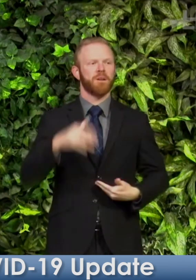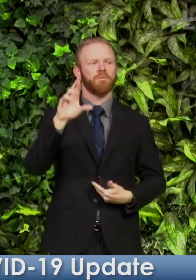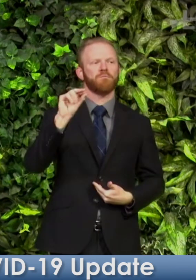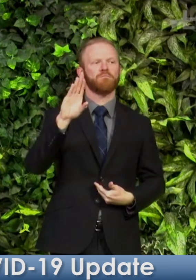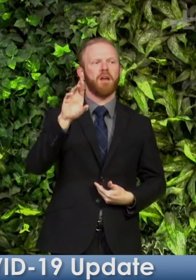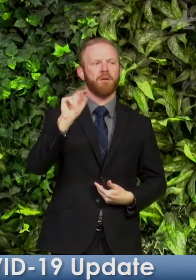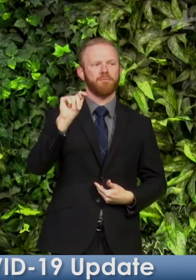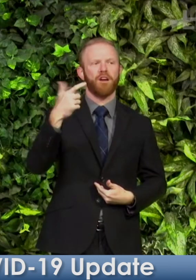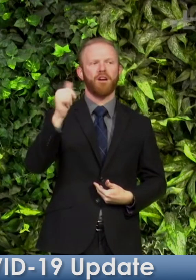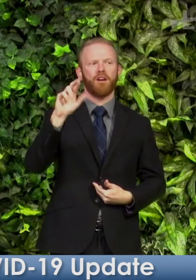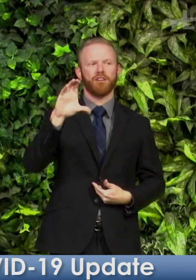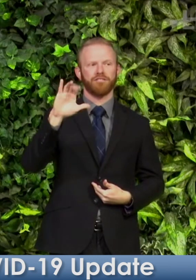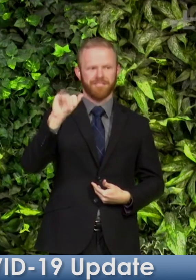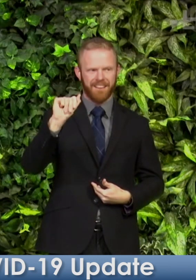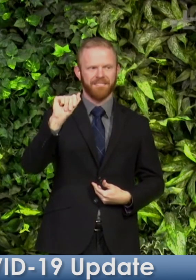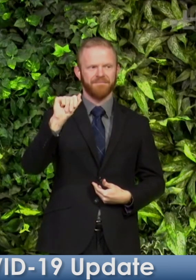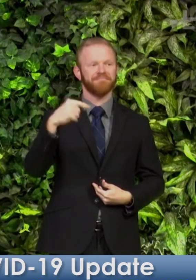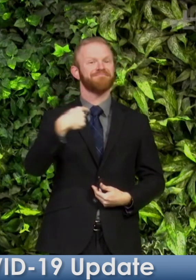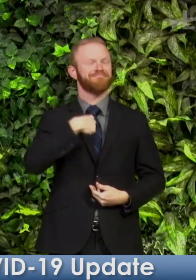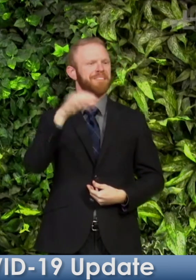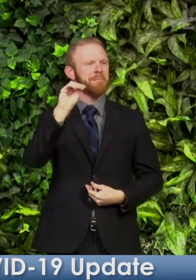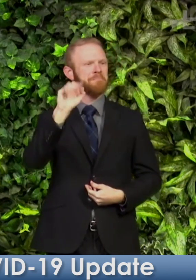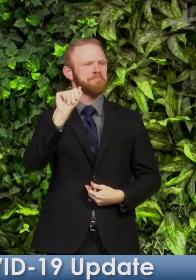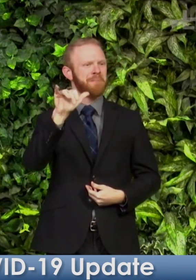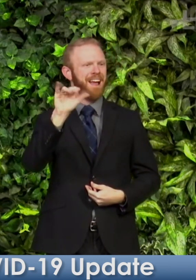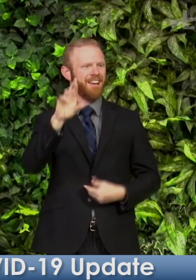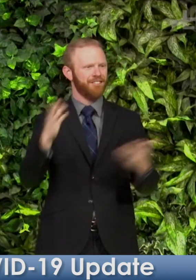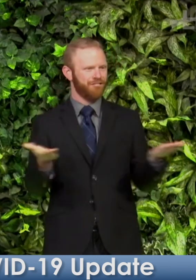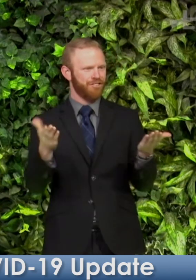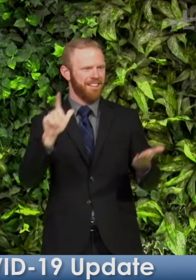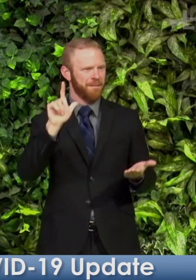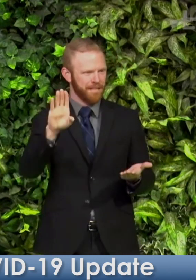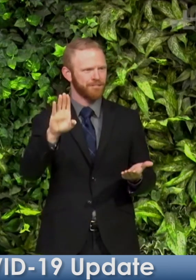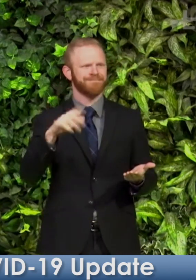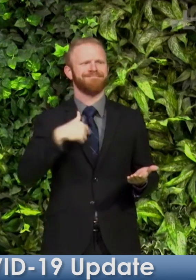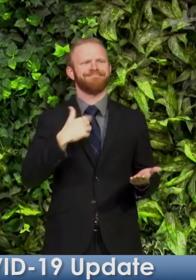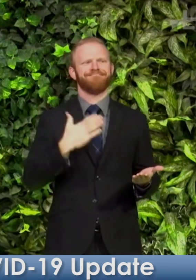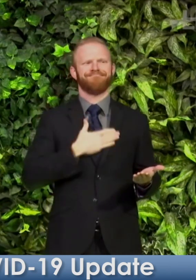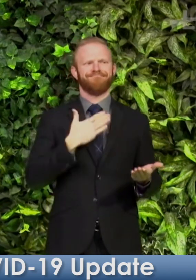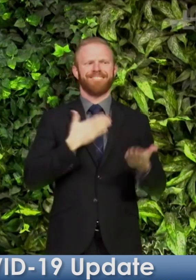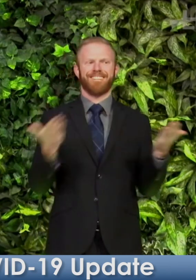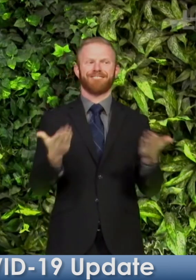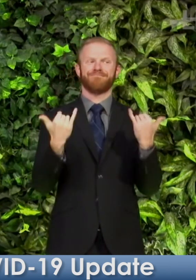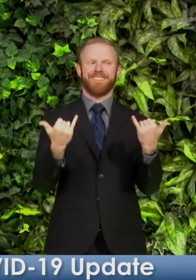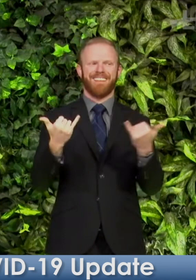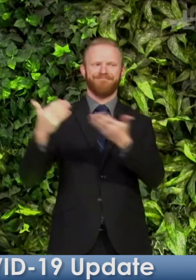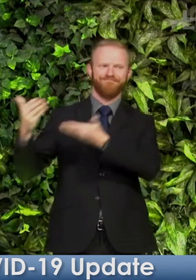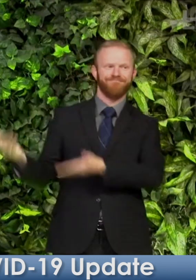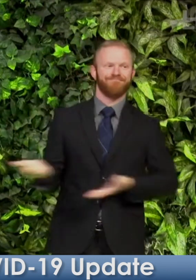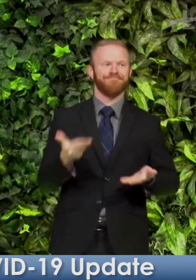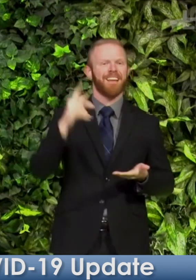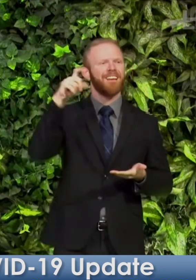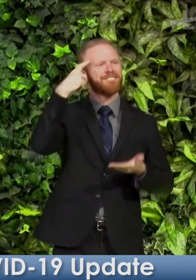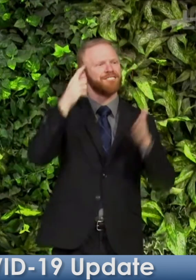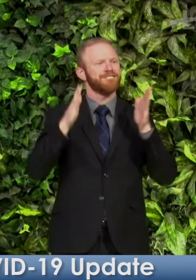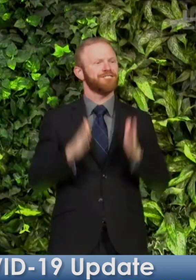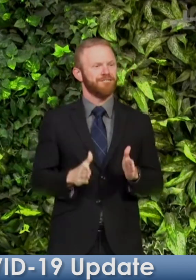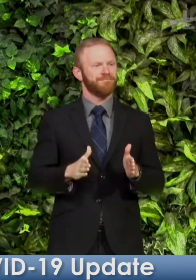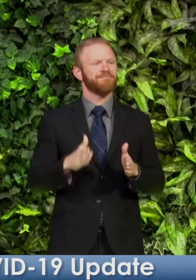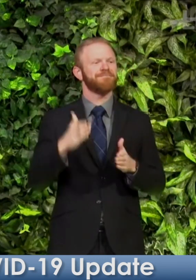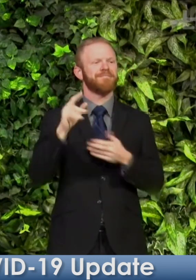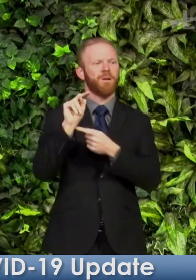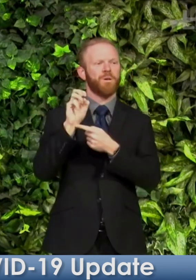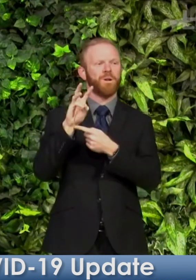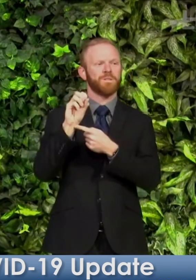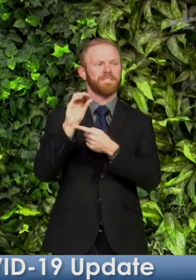really happy to be here today, of course, to welcome the governor, but also some friends and some special guests as well. I